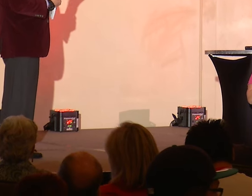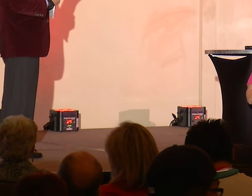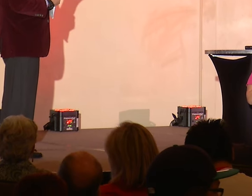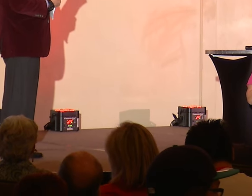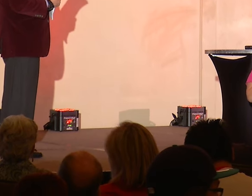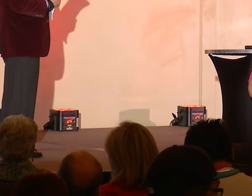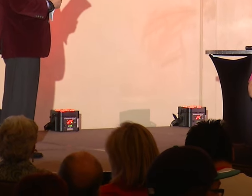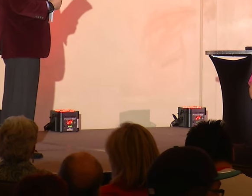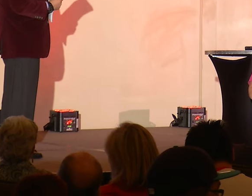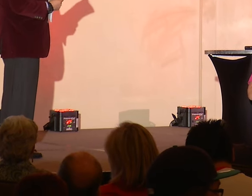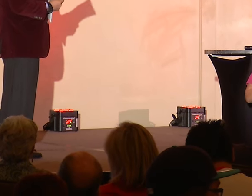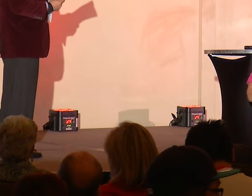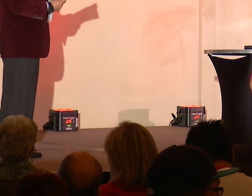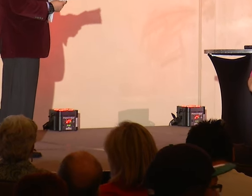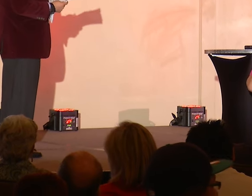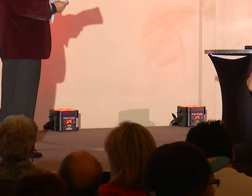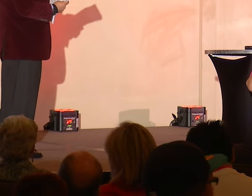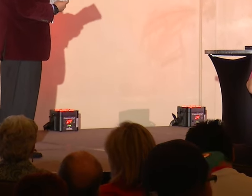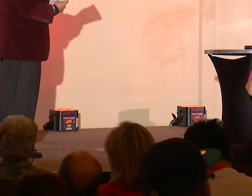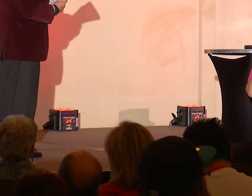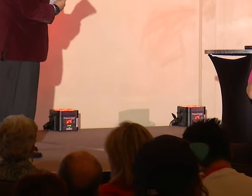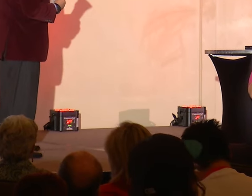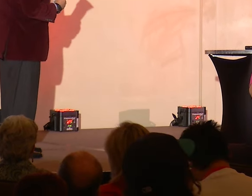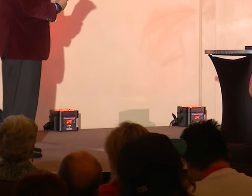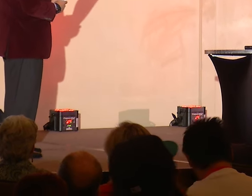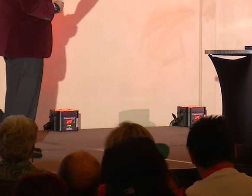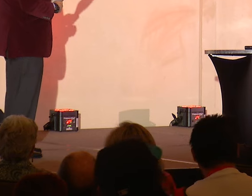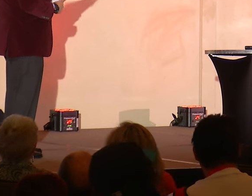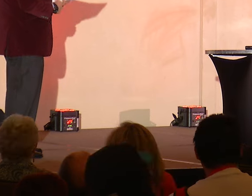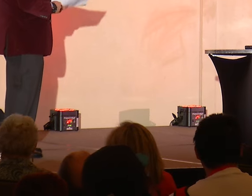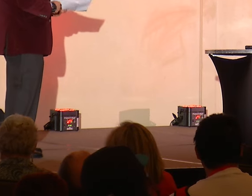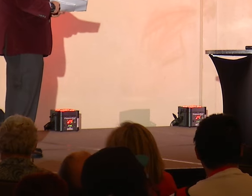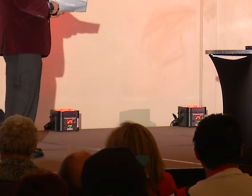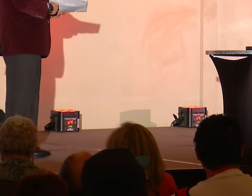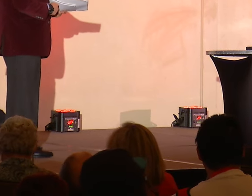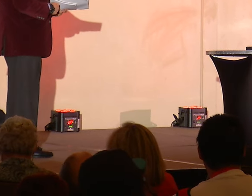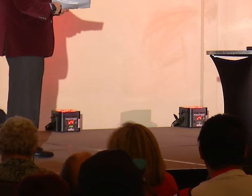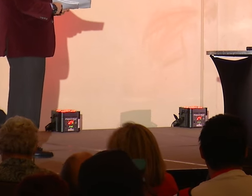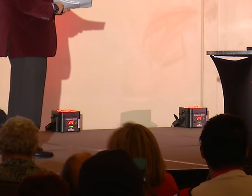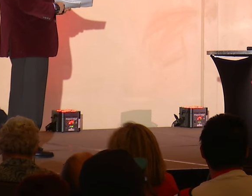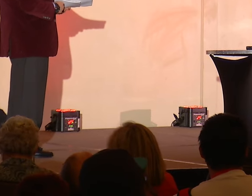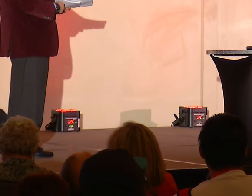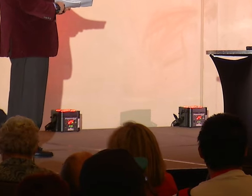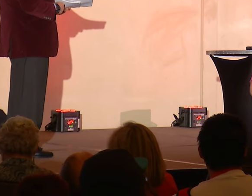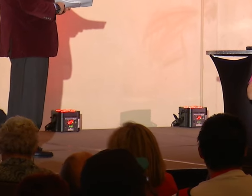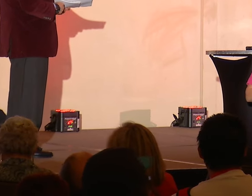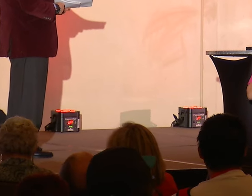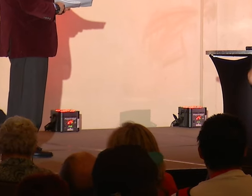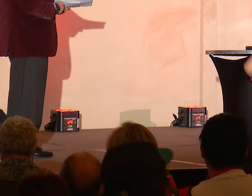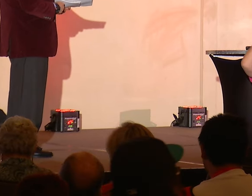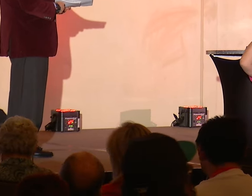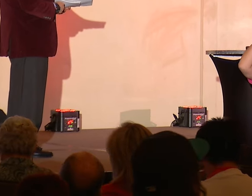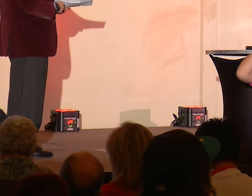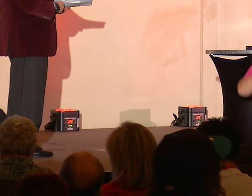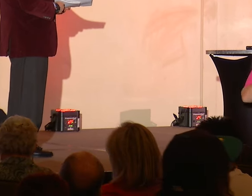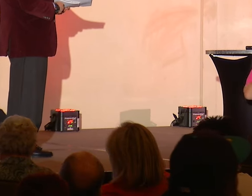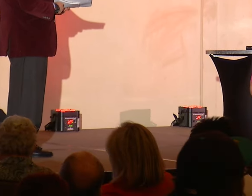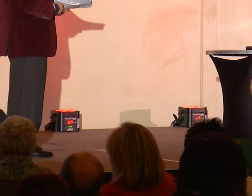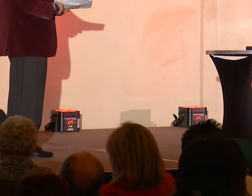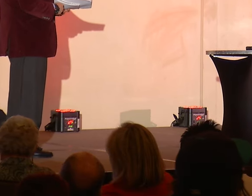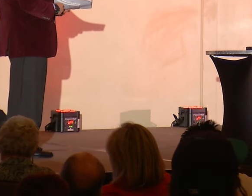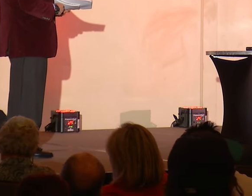has presented and participated in debates against many Christian philosophers, and I'm sure he's left